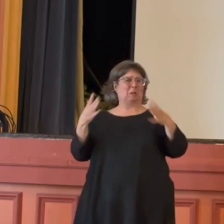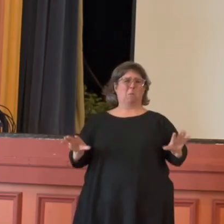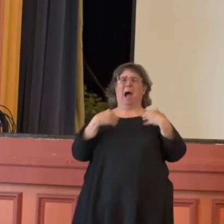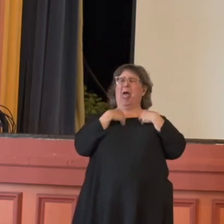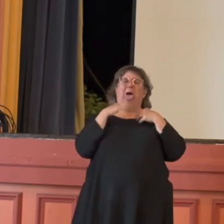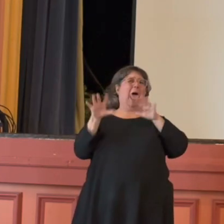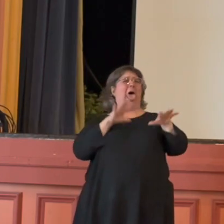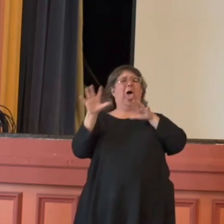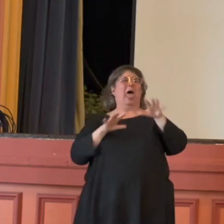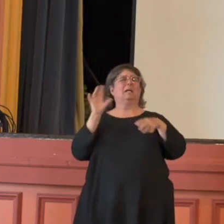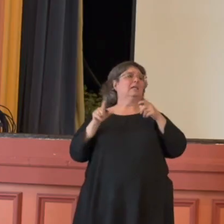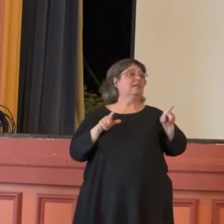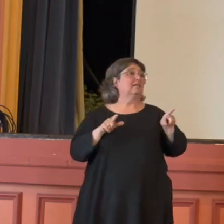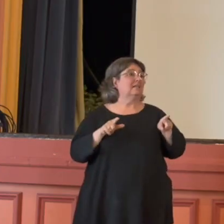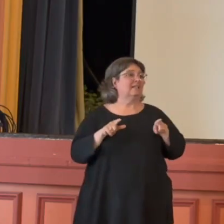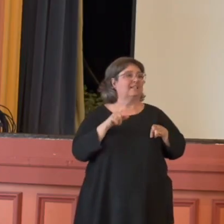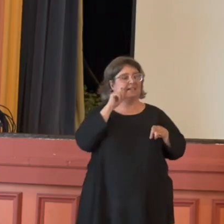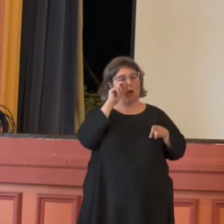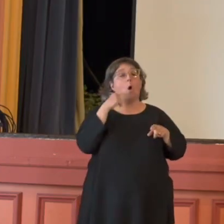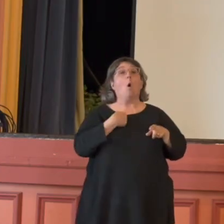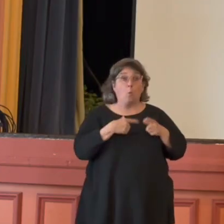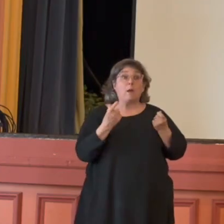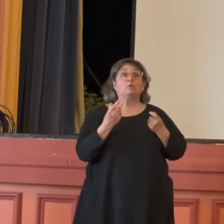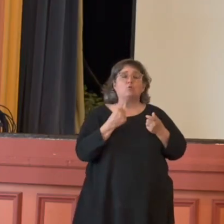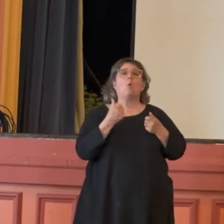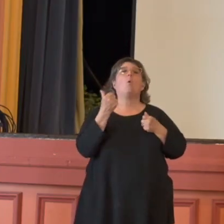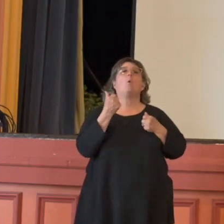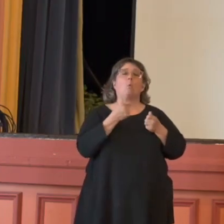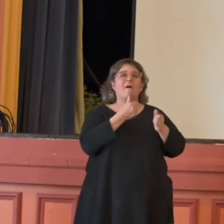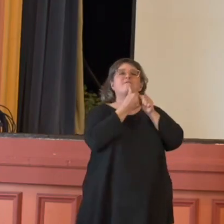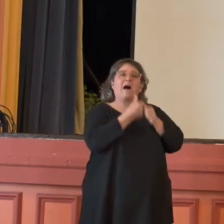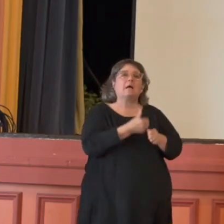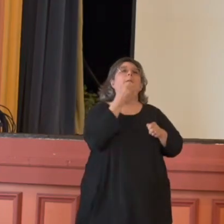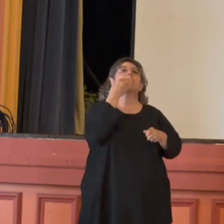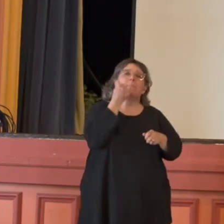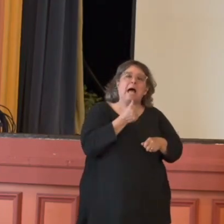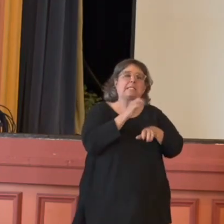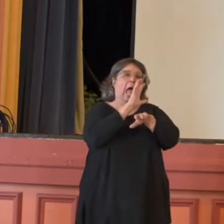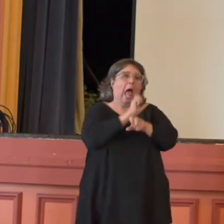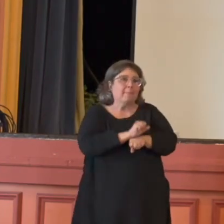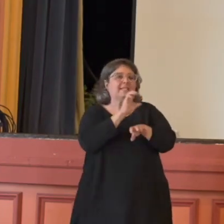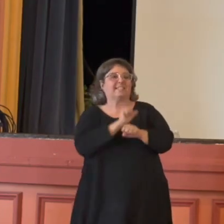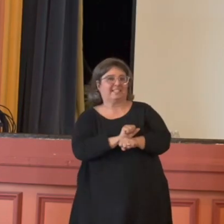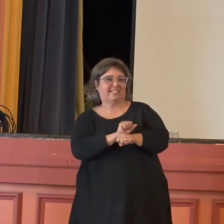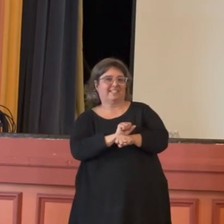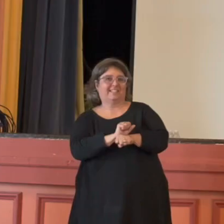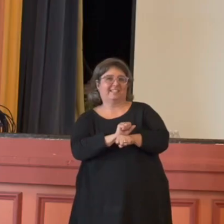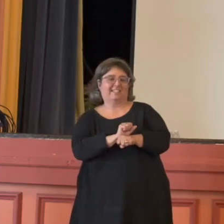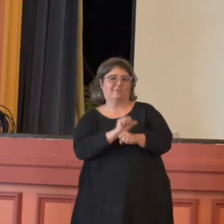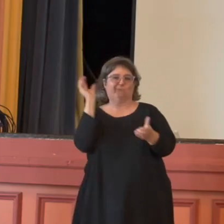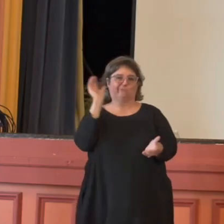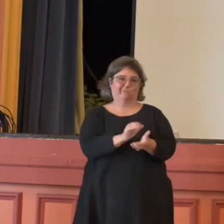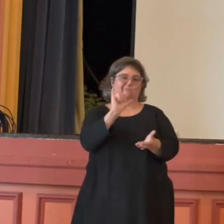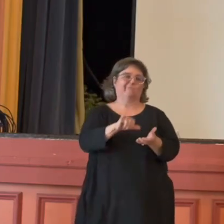Yes, we are going to do everything, like I said, we are going to follow the best practices in order to